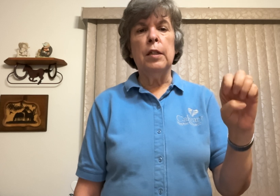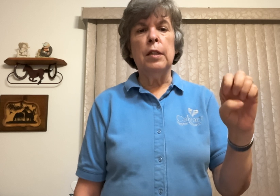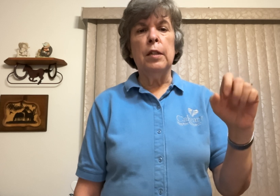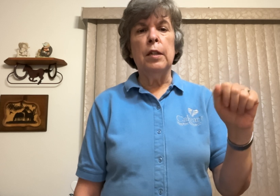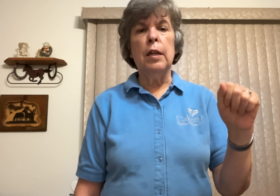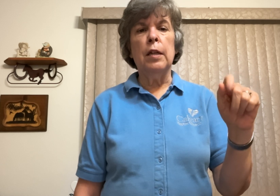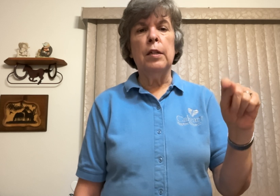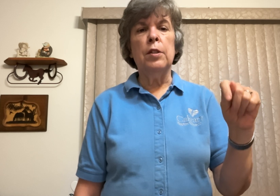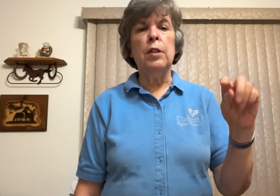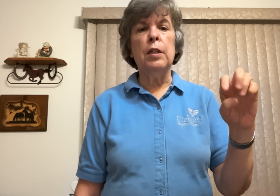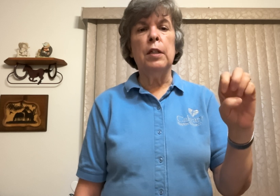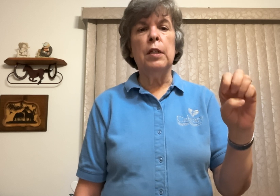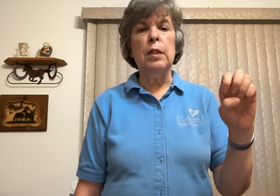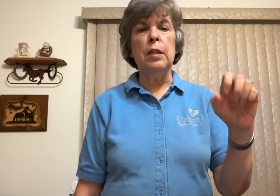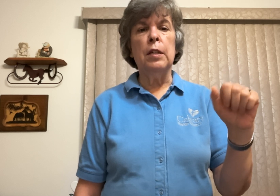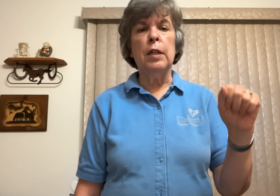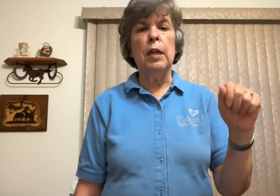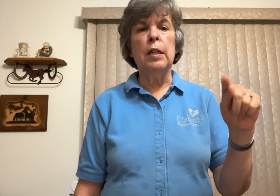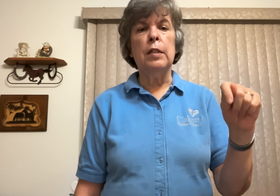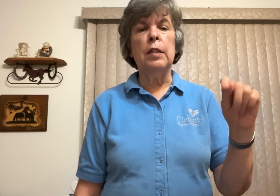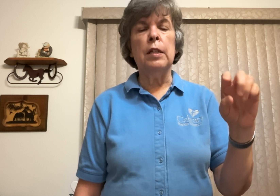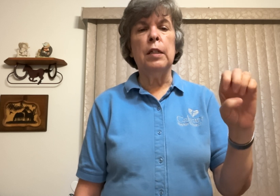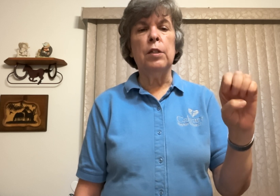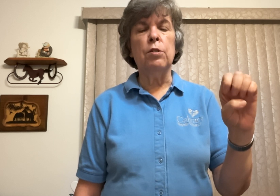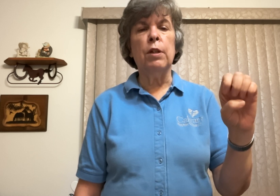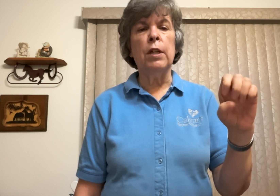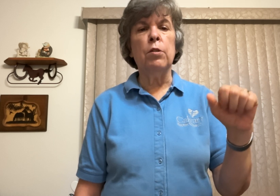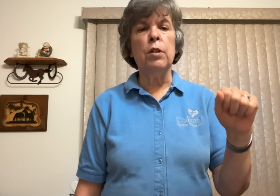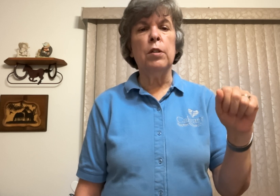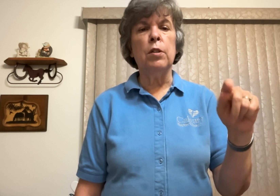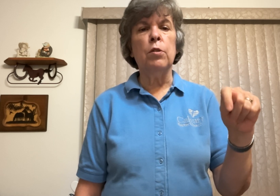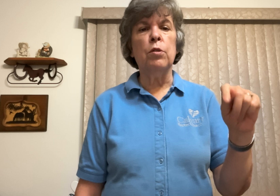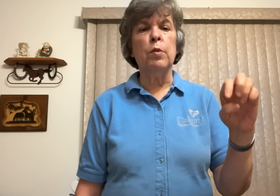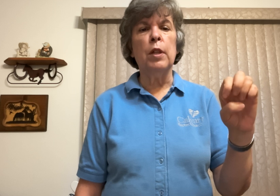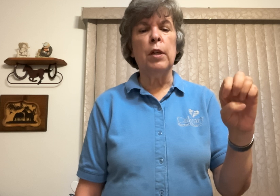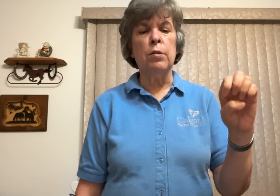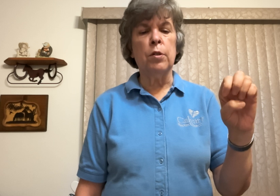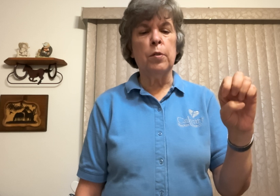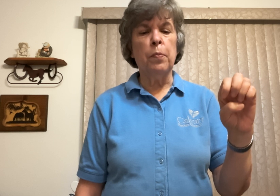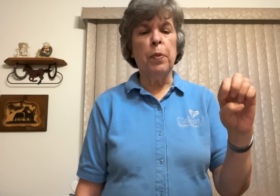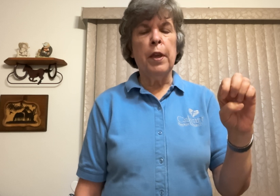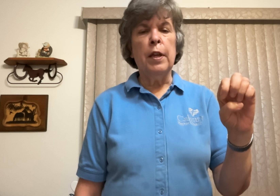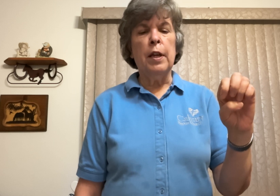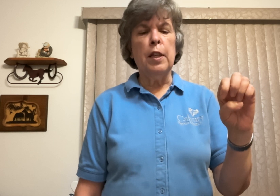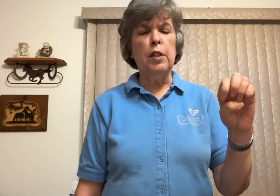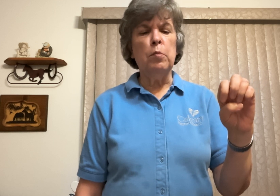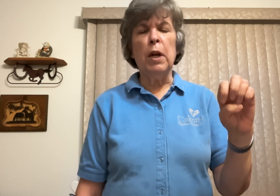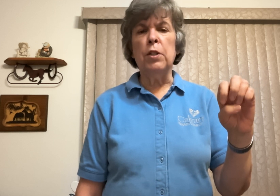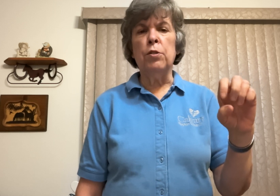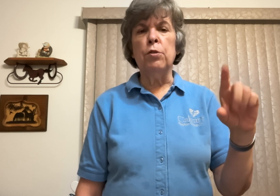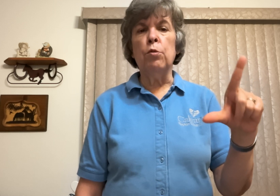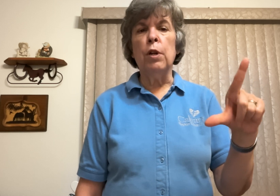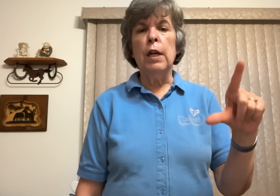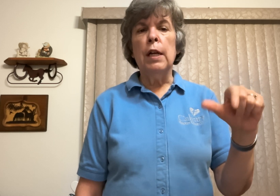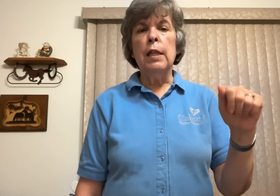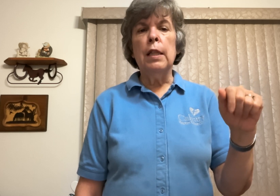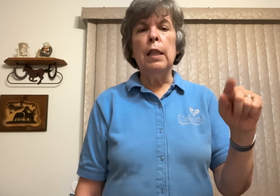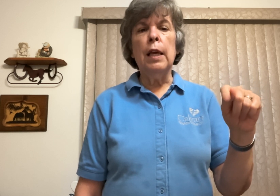A-T-E, A-T-E, A-T-E. So get good at those three letters. And then you might do